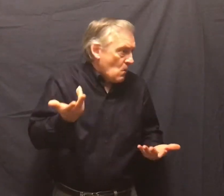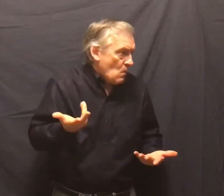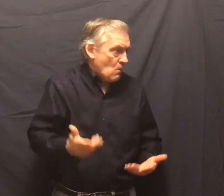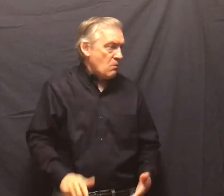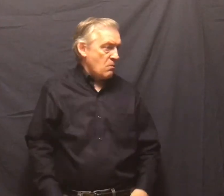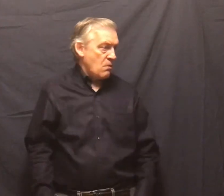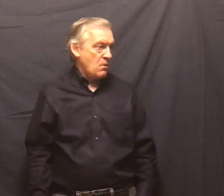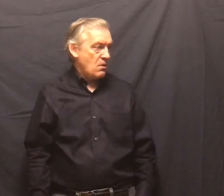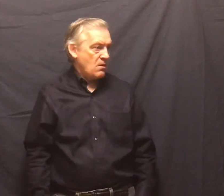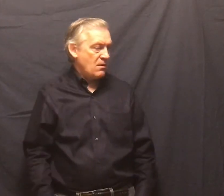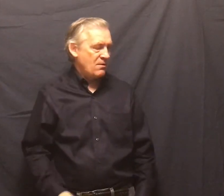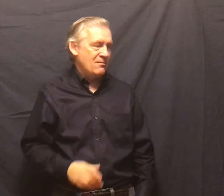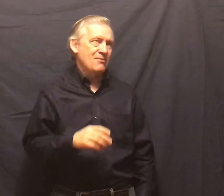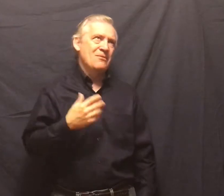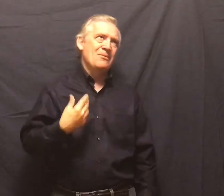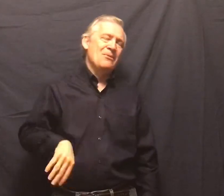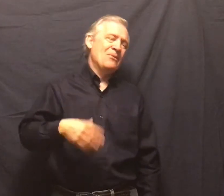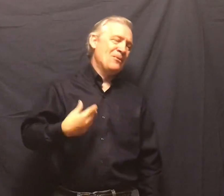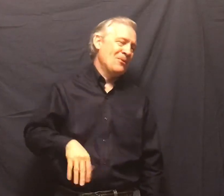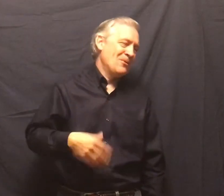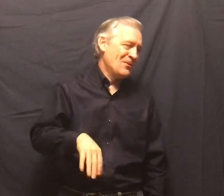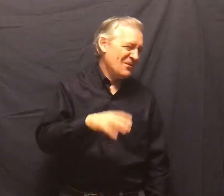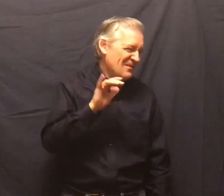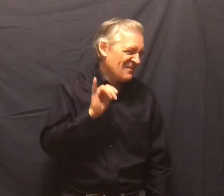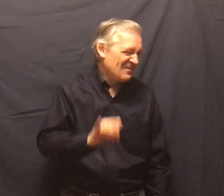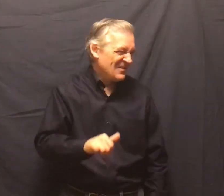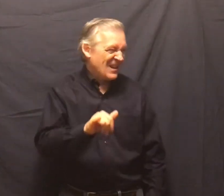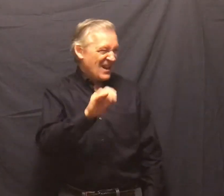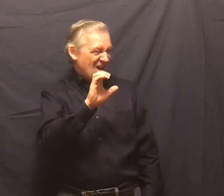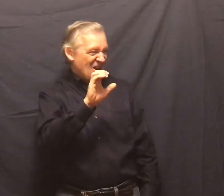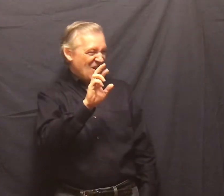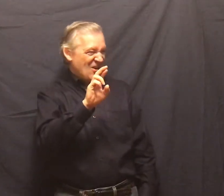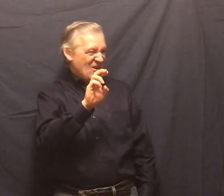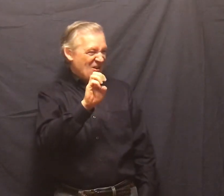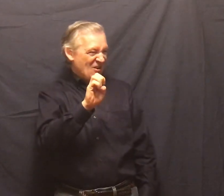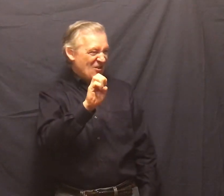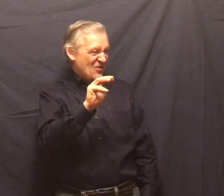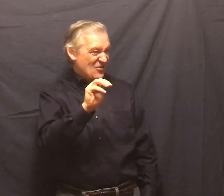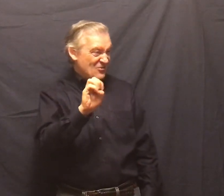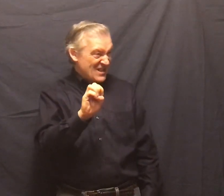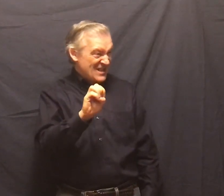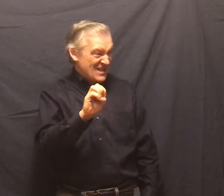And the cream is so darn thick you gotta cut it with a knife and take it out with a spoon.